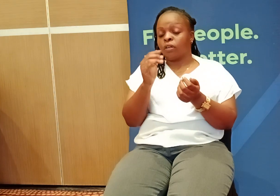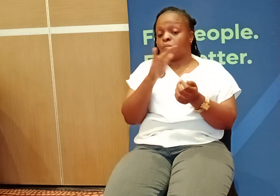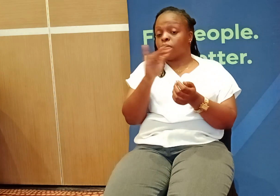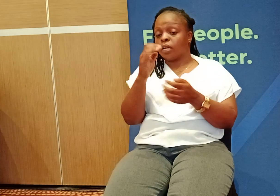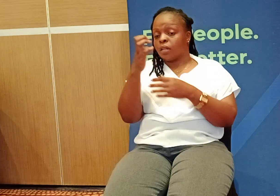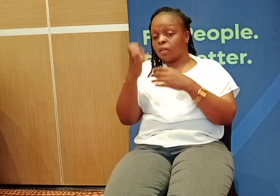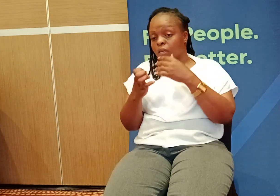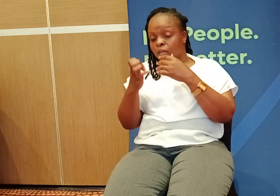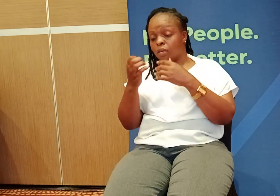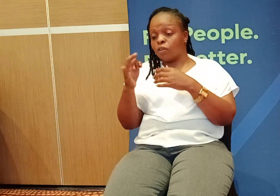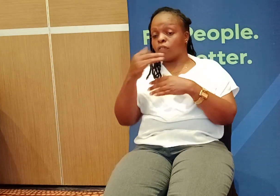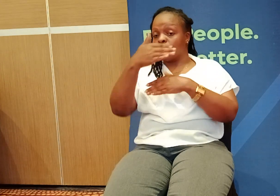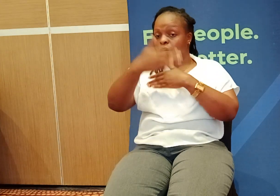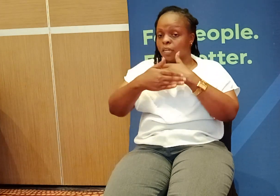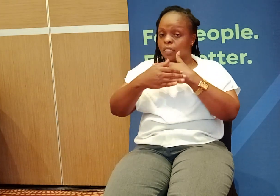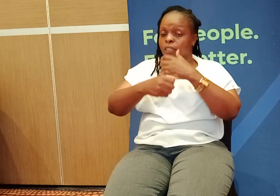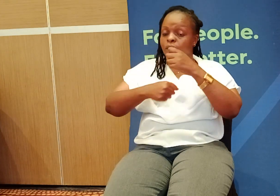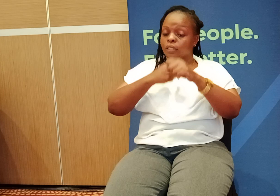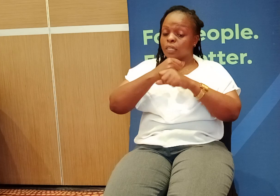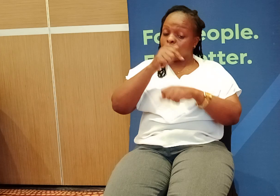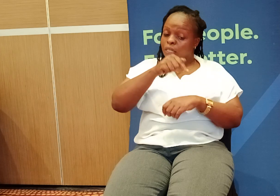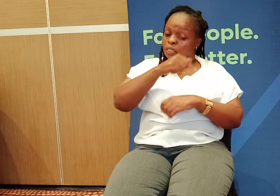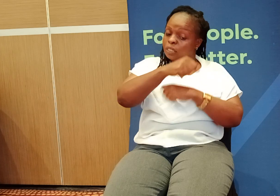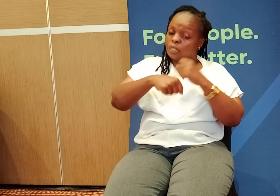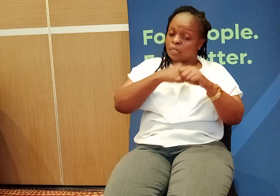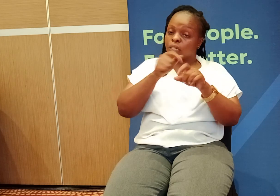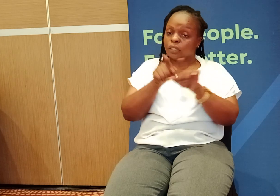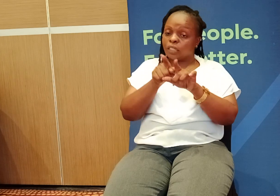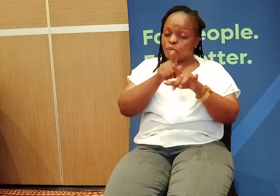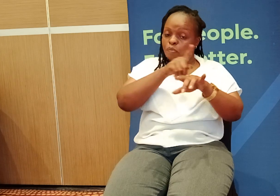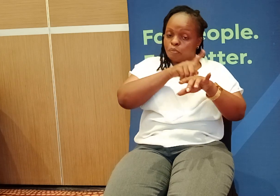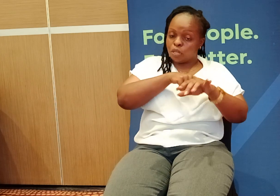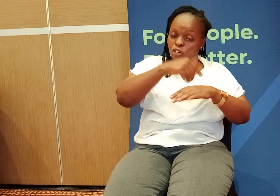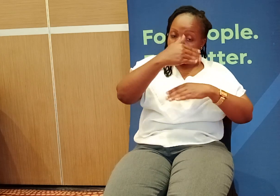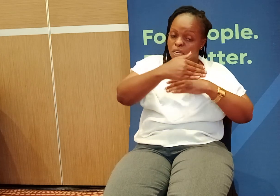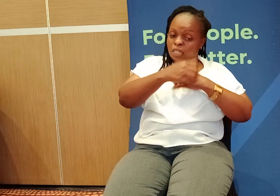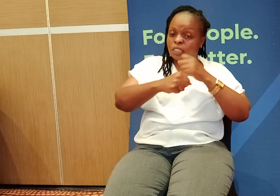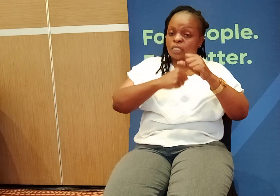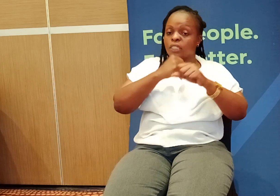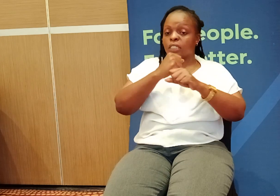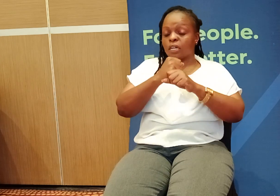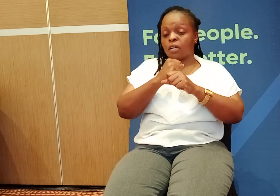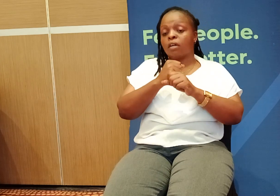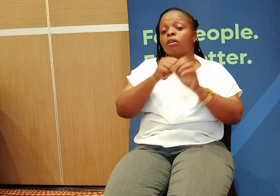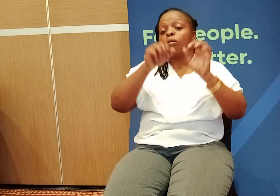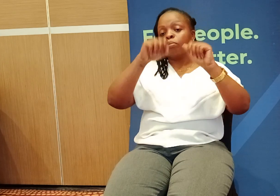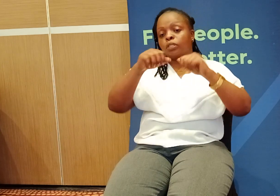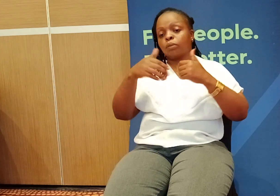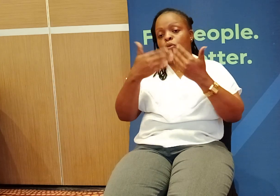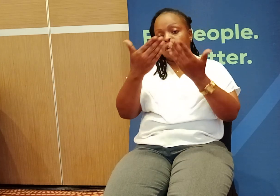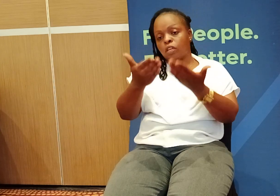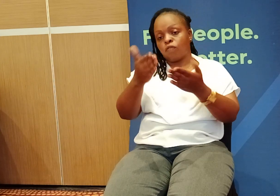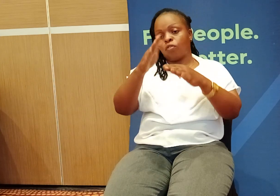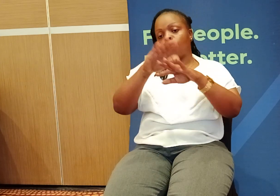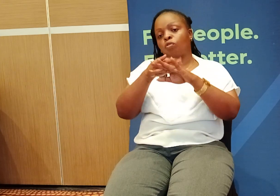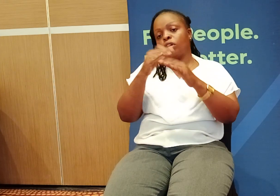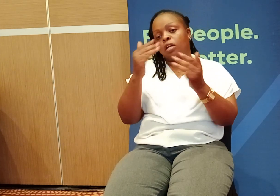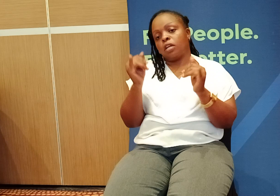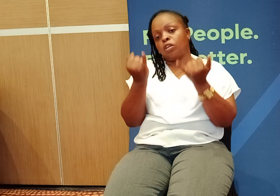of this year, same period next year rather, we shall be giving you some good news as shareholders